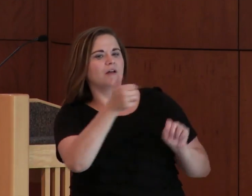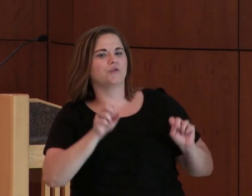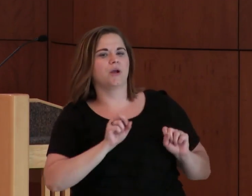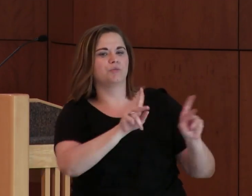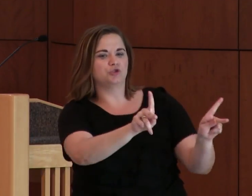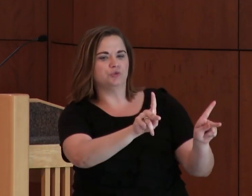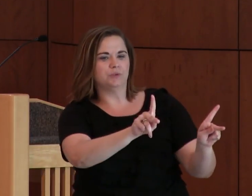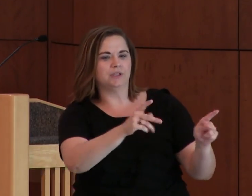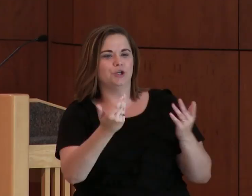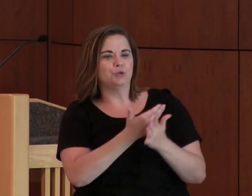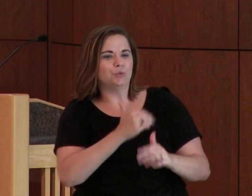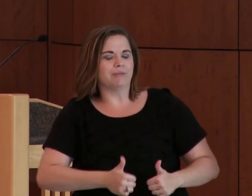new life,